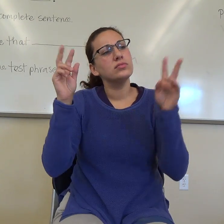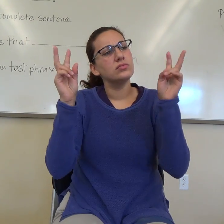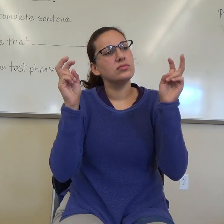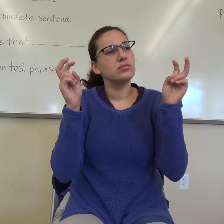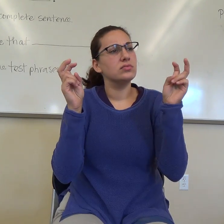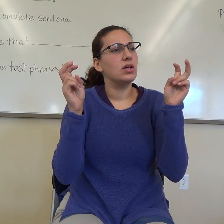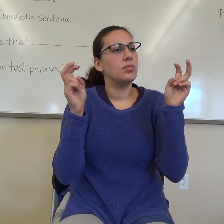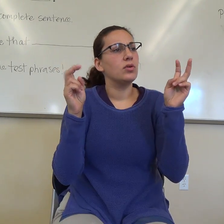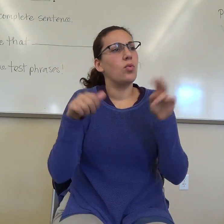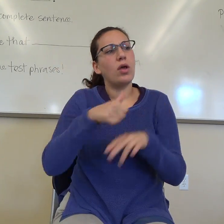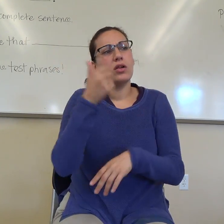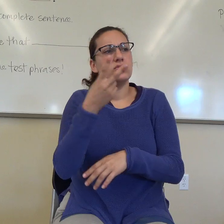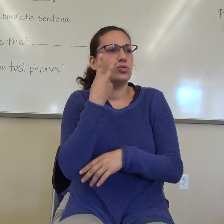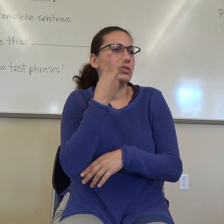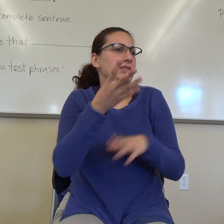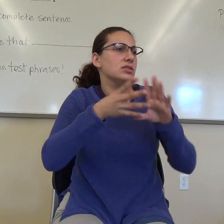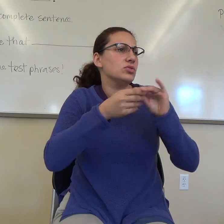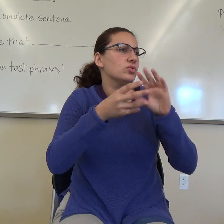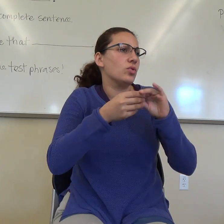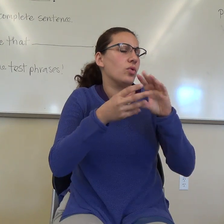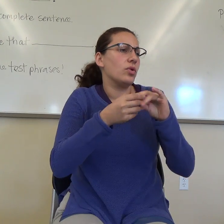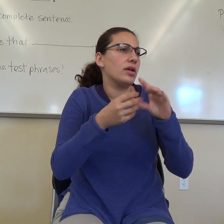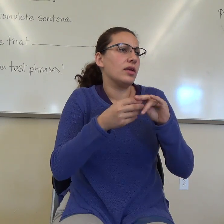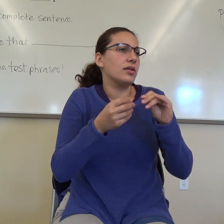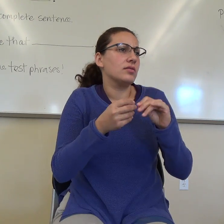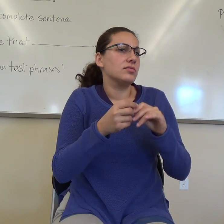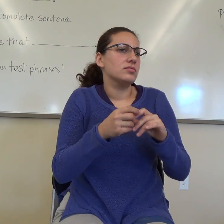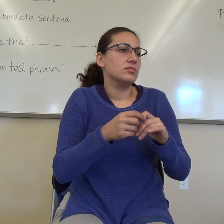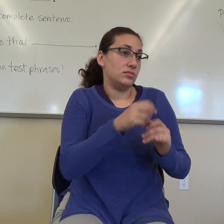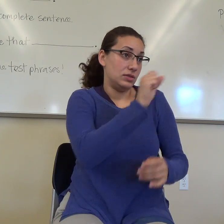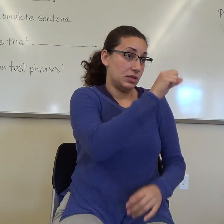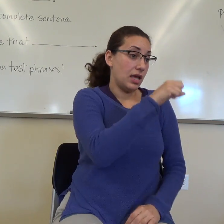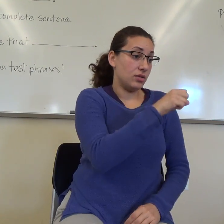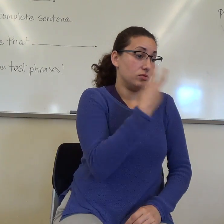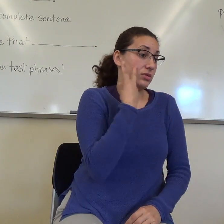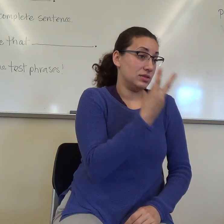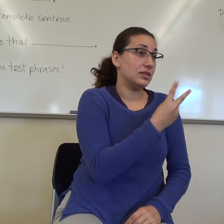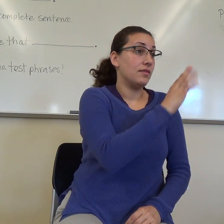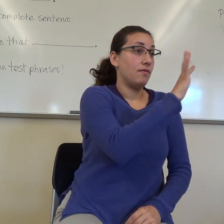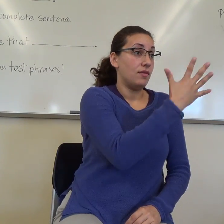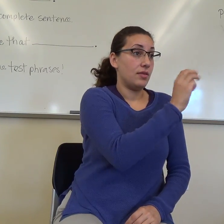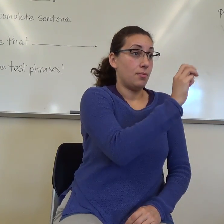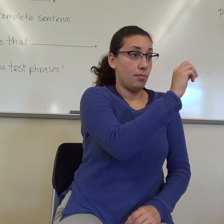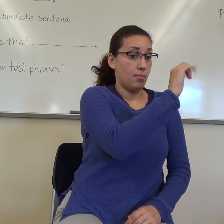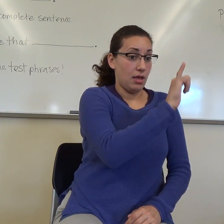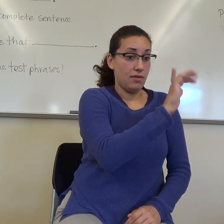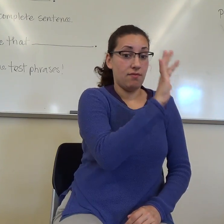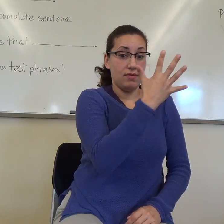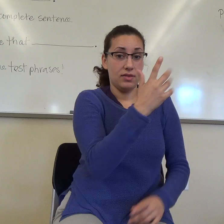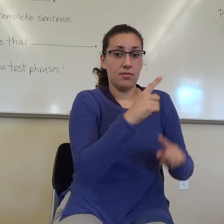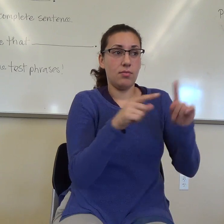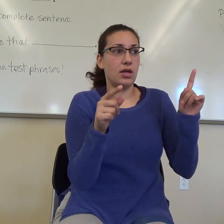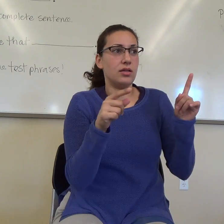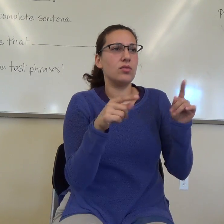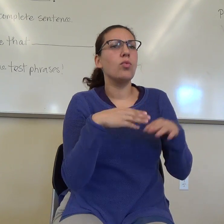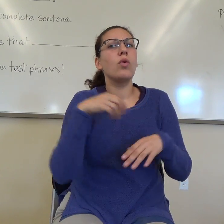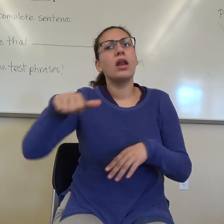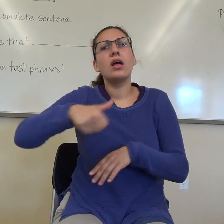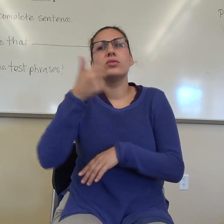to? If it's not Cinco de Mayo itself, The history, what? it's